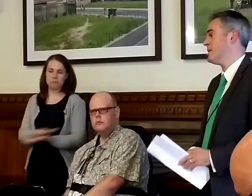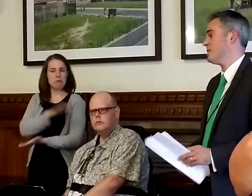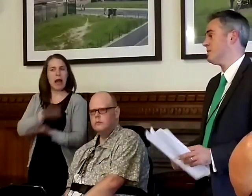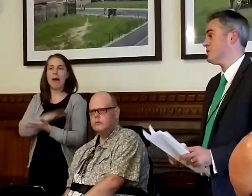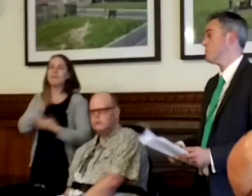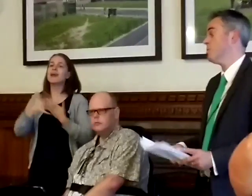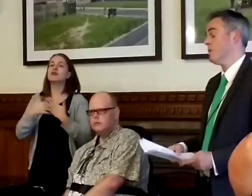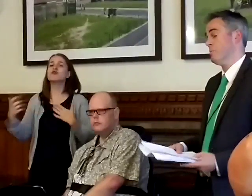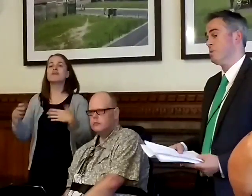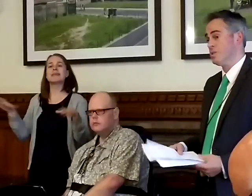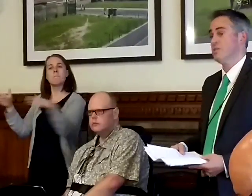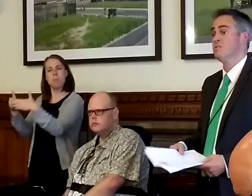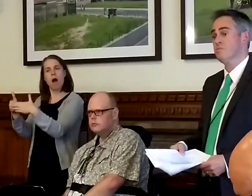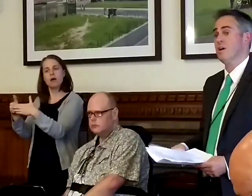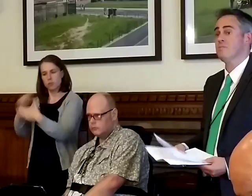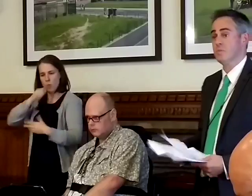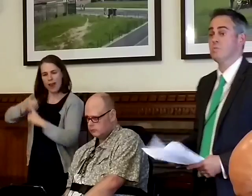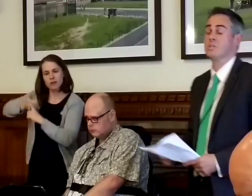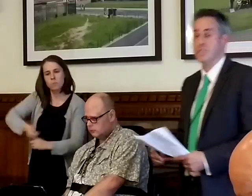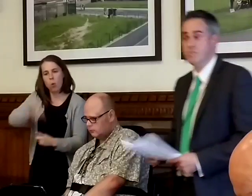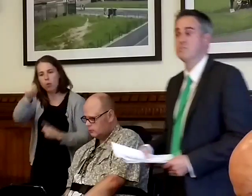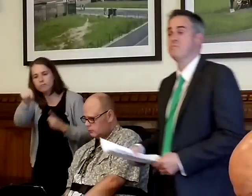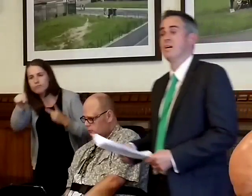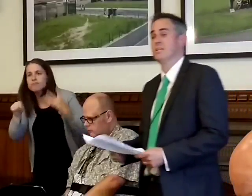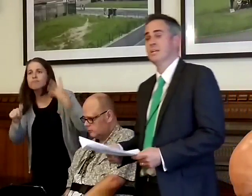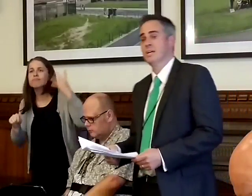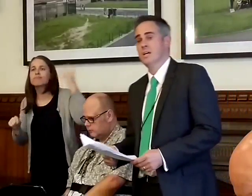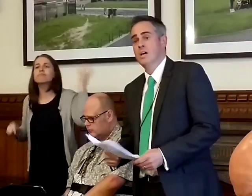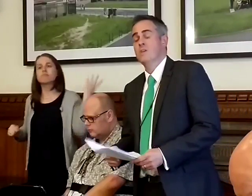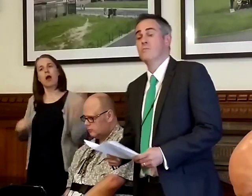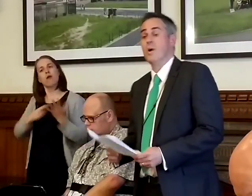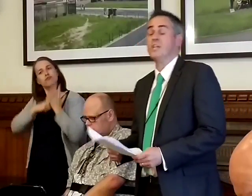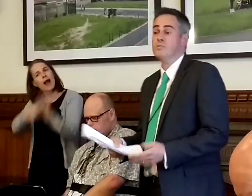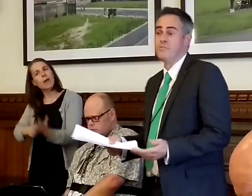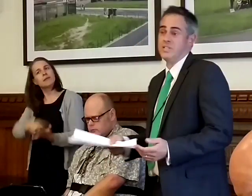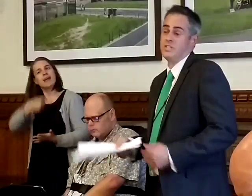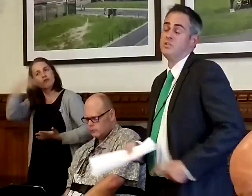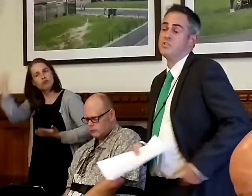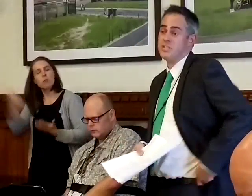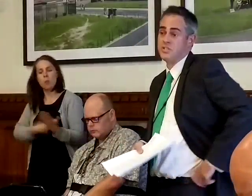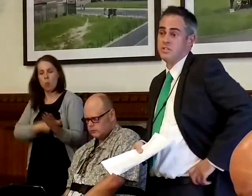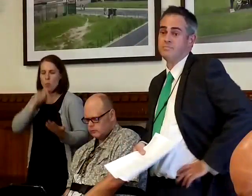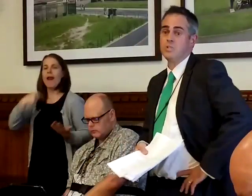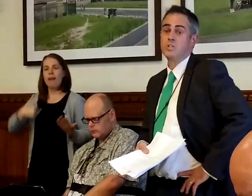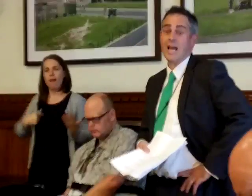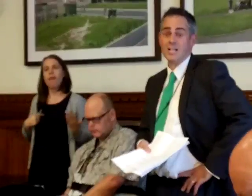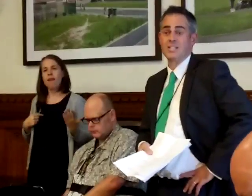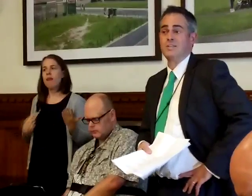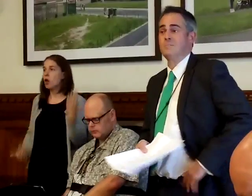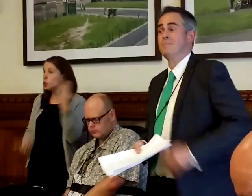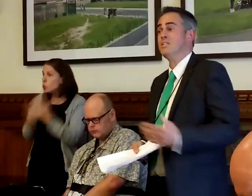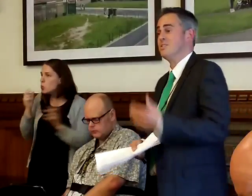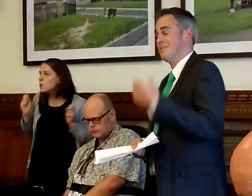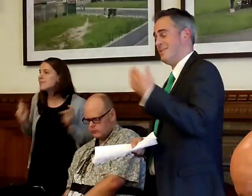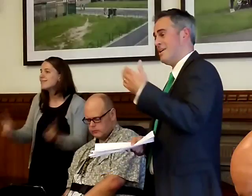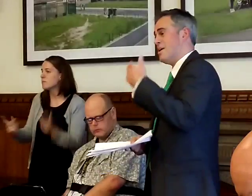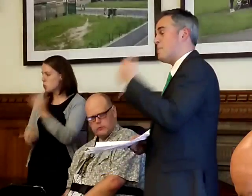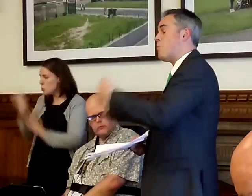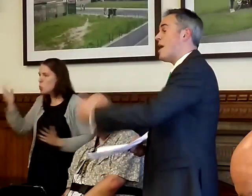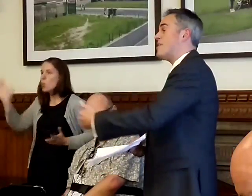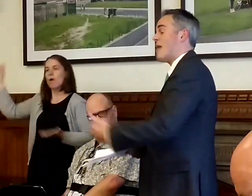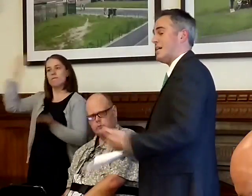every recommendation in this report. I'm going to continue to fight for it. We'll continue to fight for a new fund, a new system, which actually